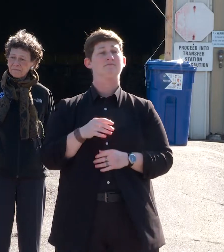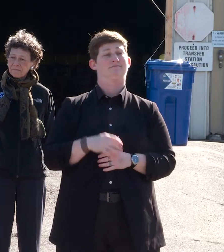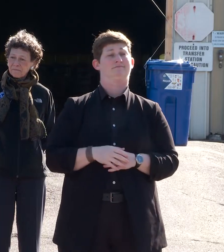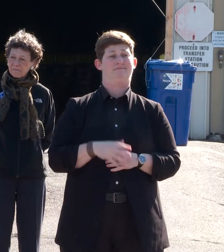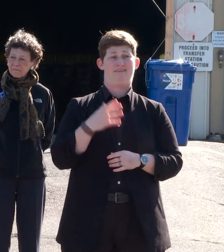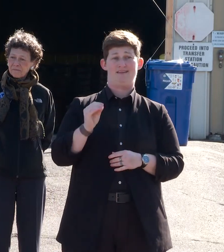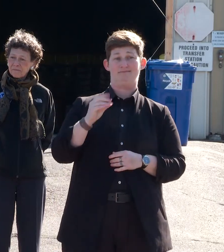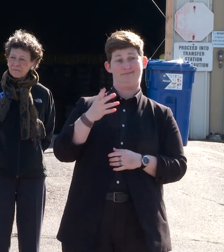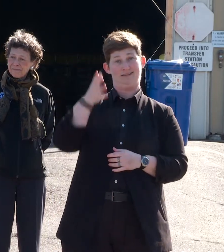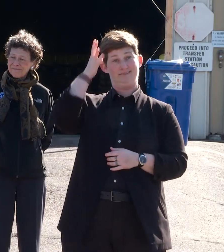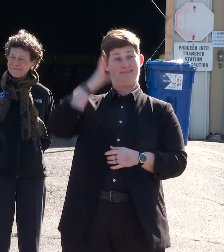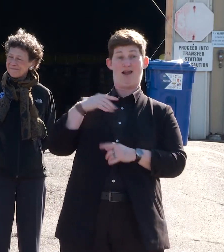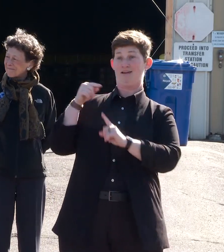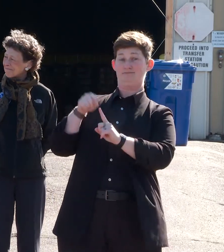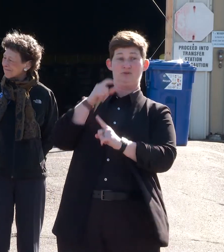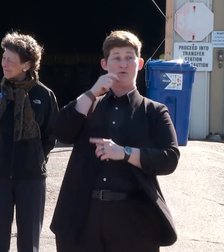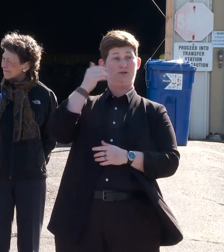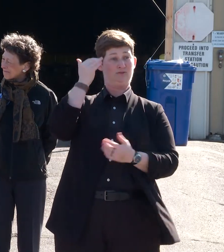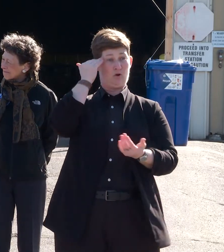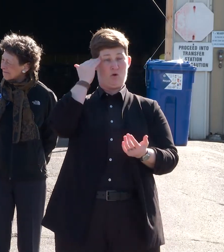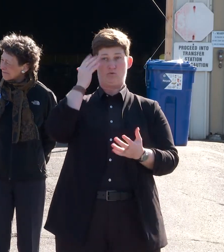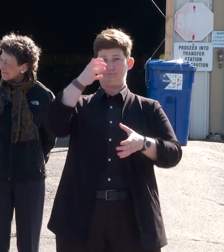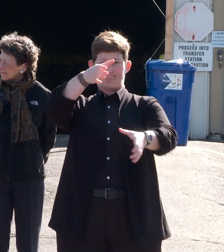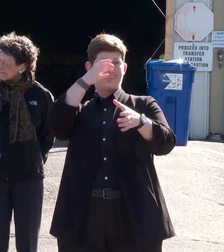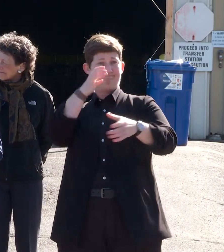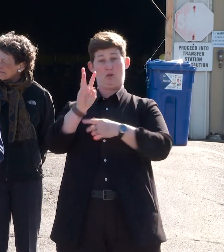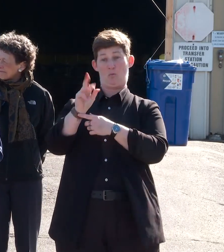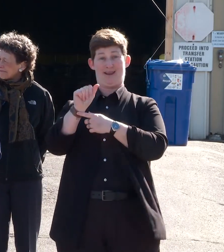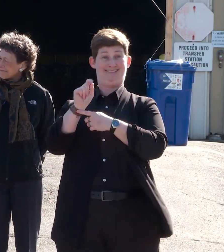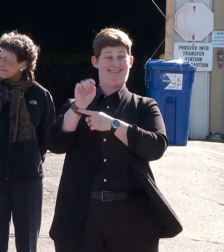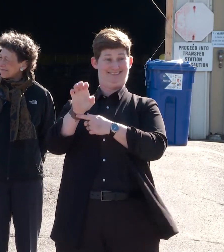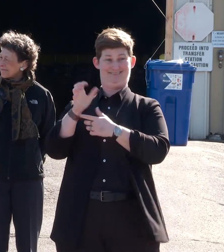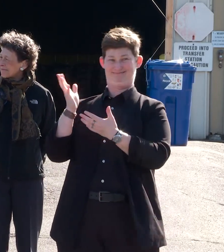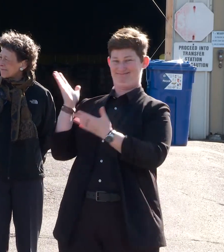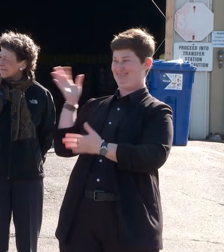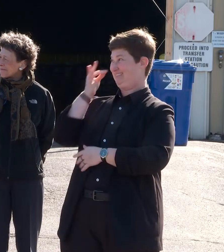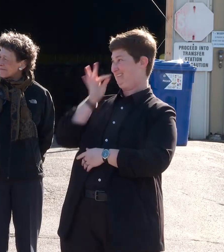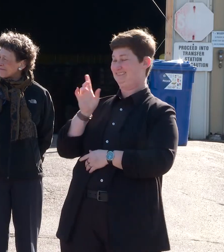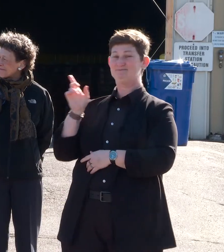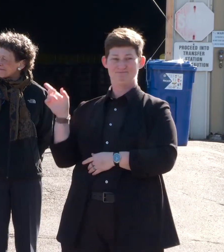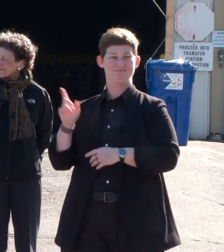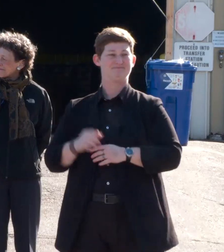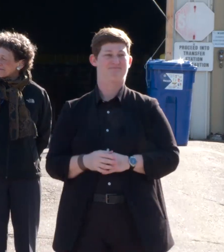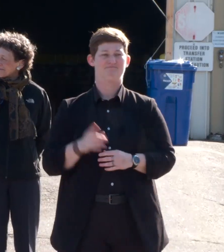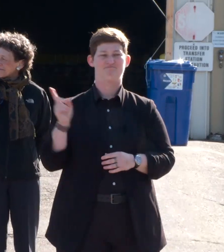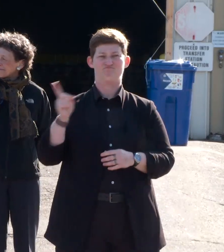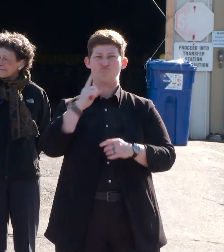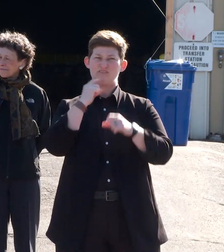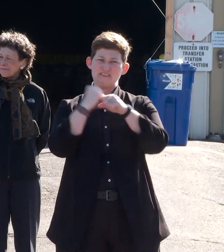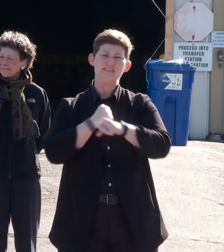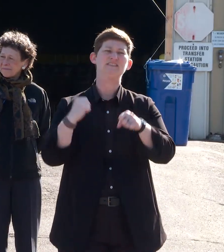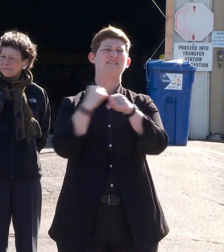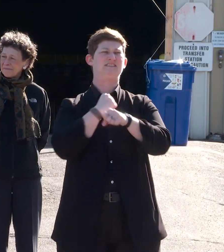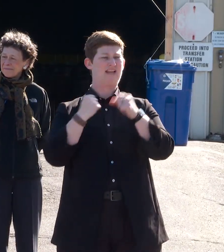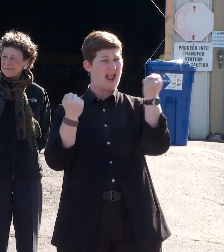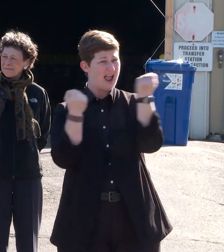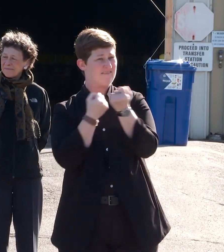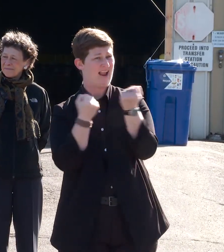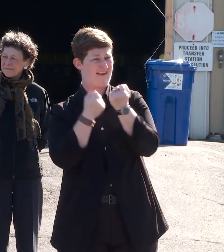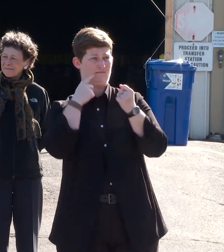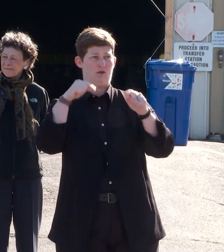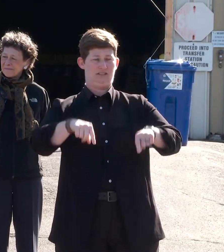waste perhaps better than anybody else, Dave Herberholz over here. Who has been fighting and advocating for this for quite some